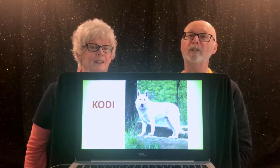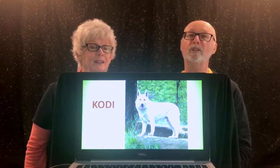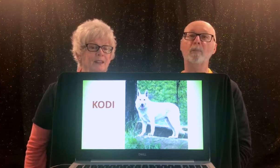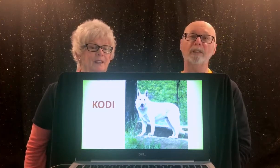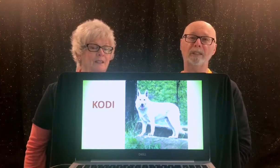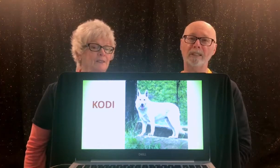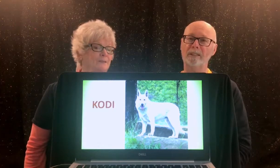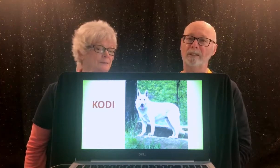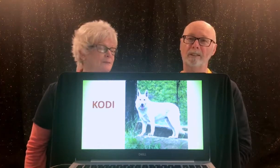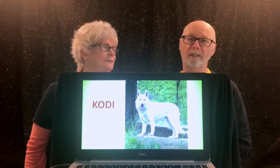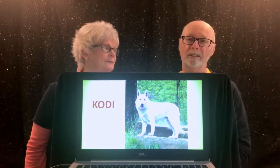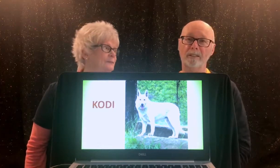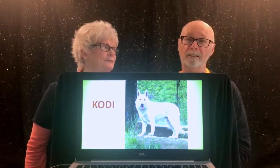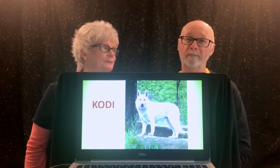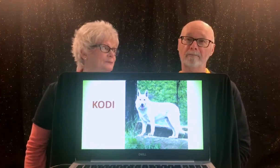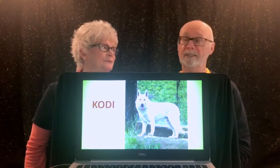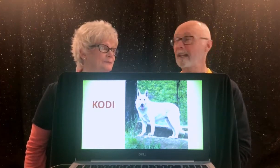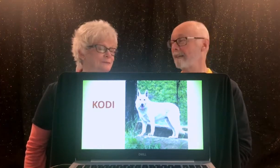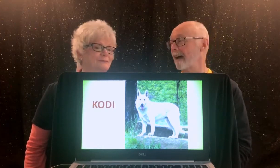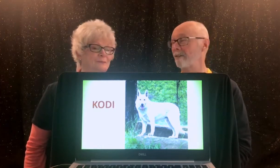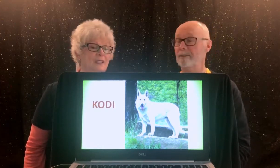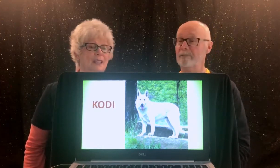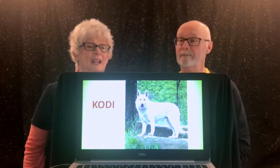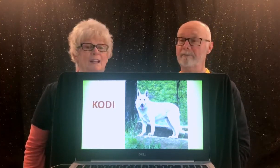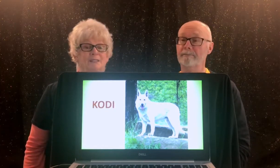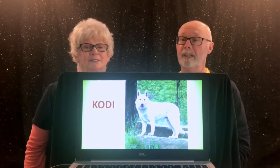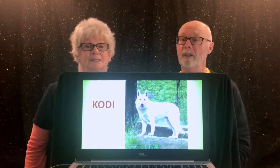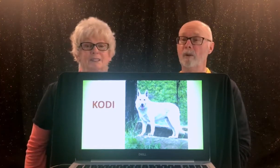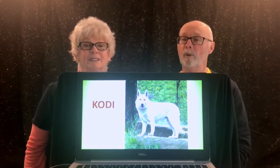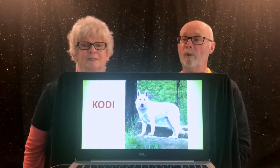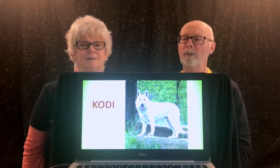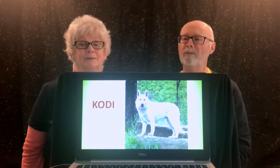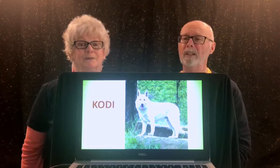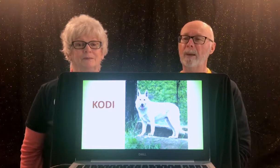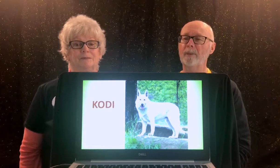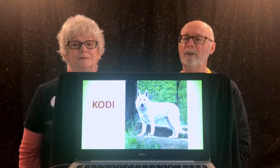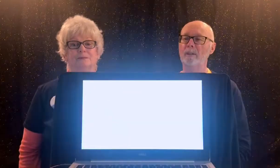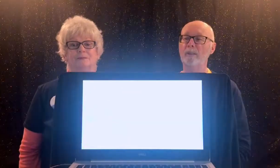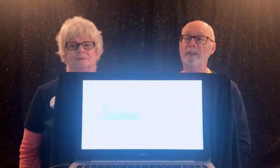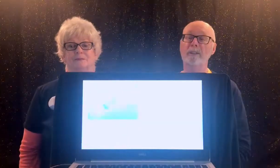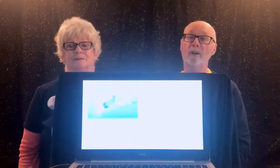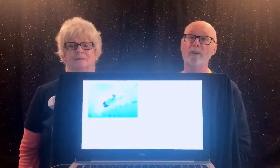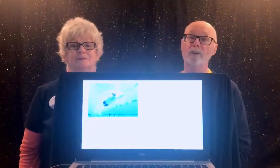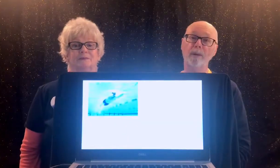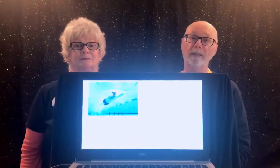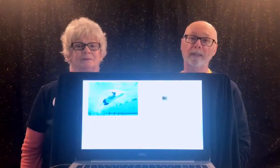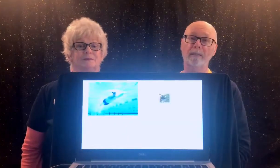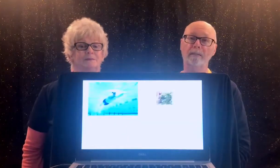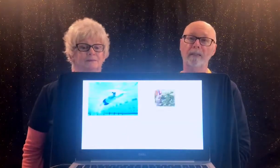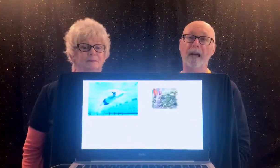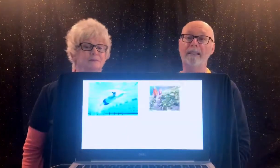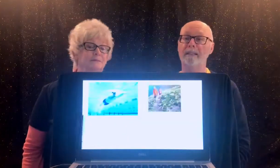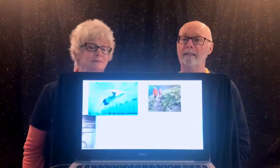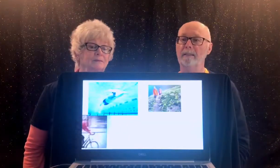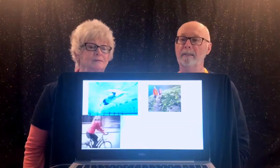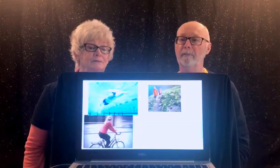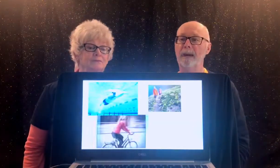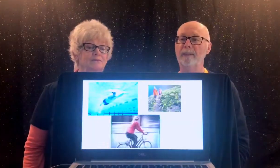so much easier to just stay in the house. Yeah. When we feel up to it, we could go swimming, hiking, bike